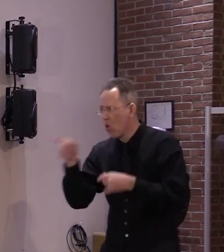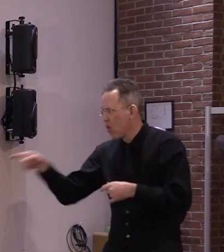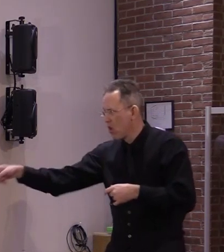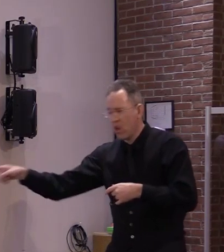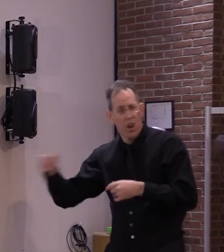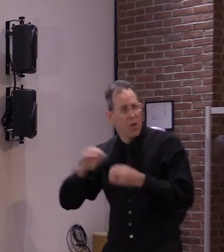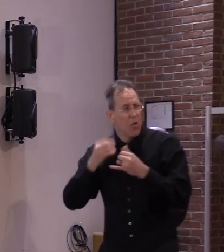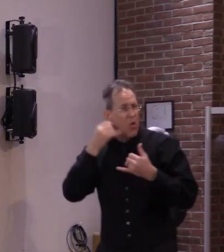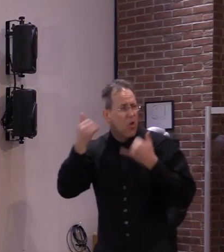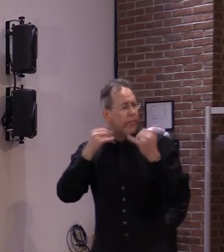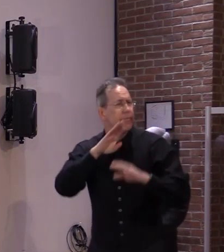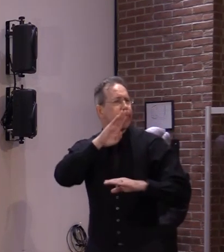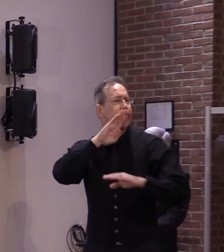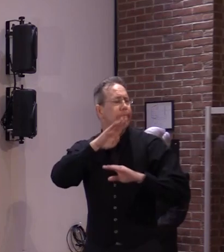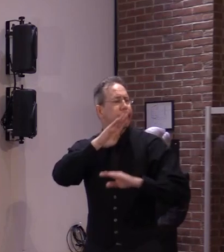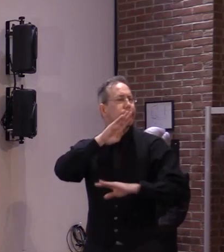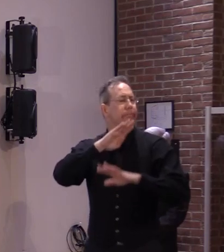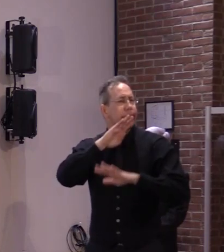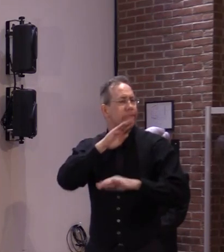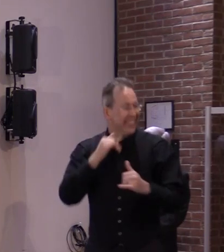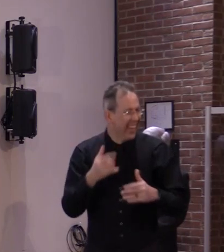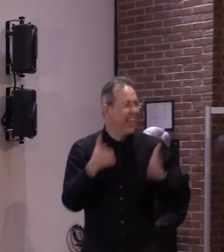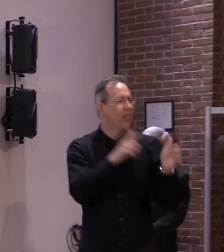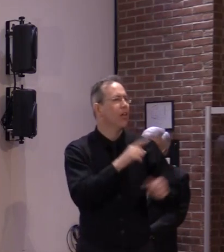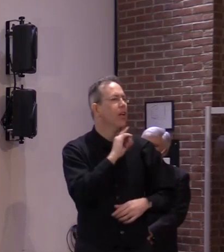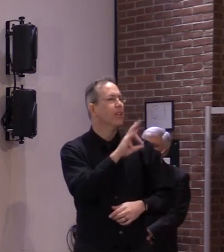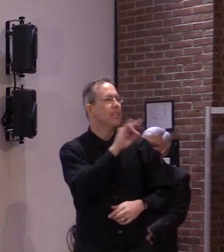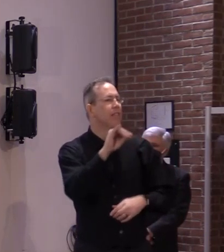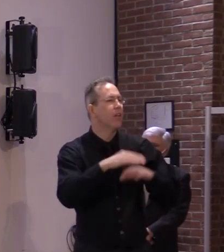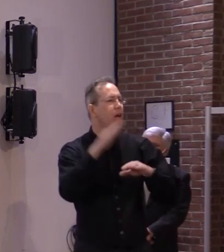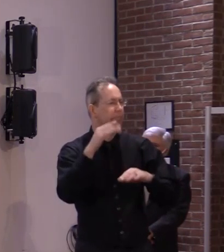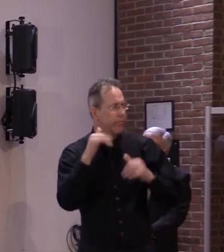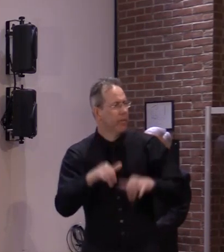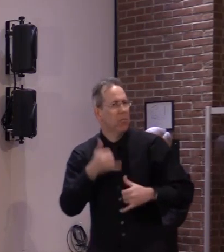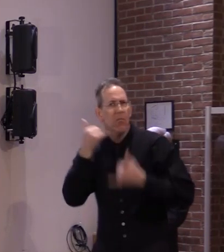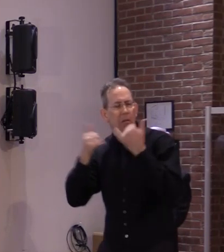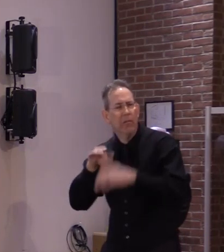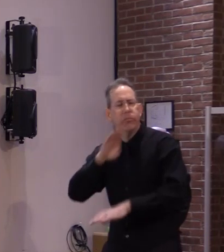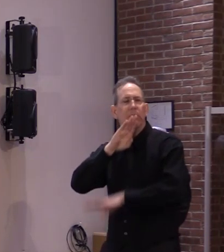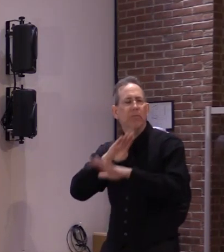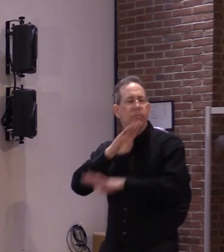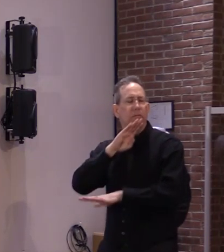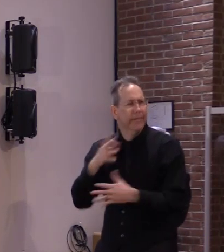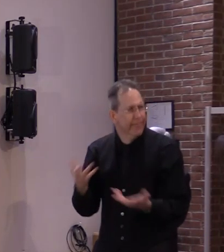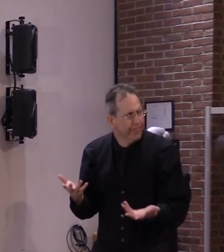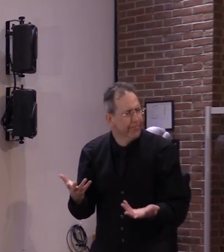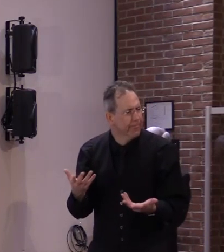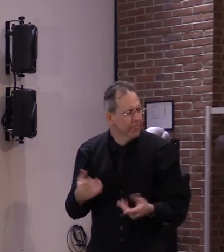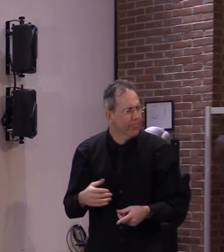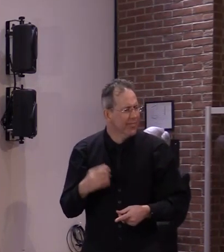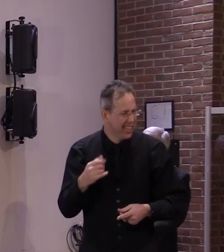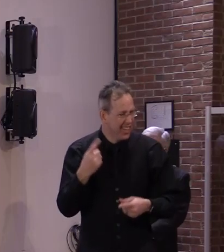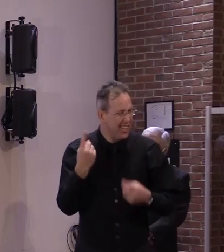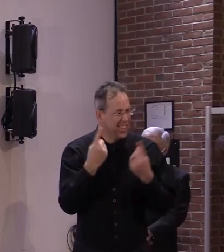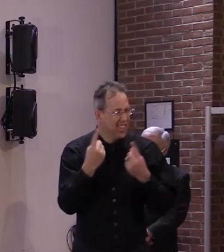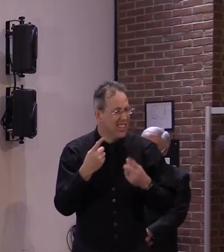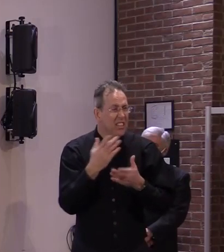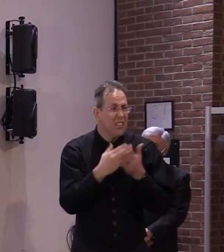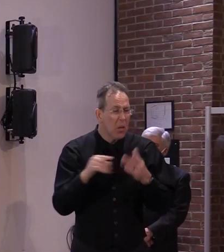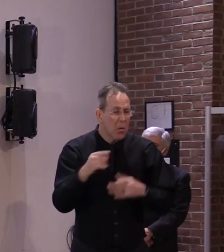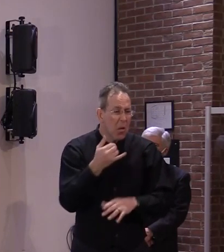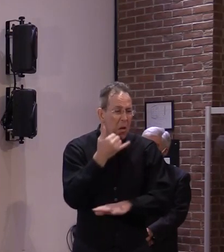being put on hold. Is this the same system that was rolled out for the 75 plus? And why haven't some